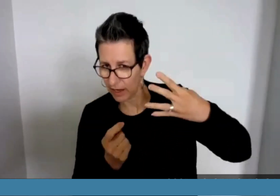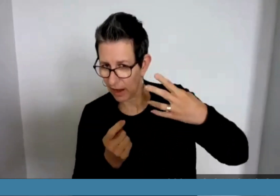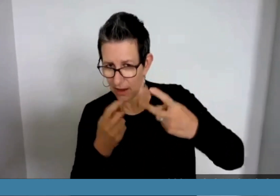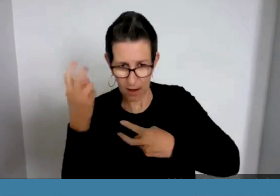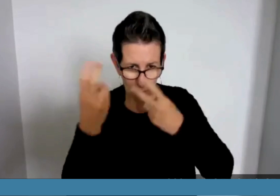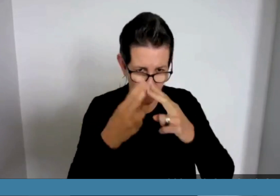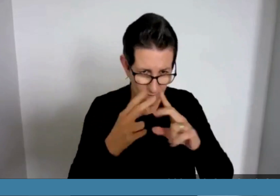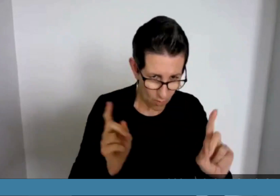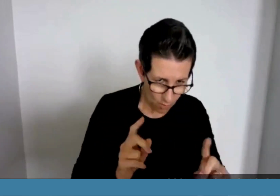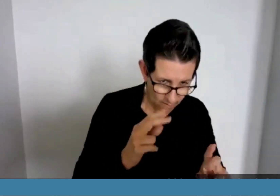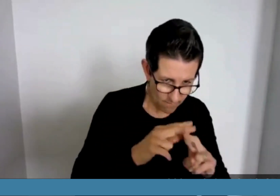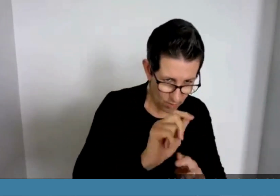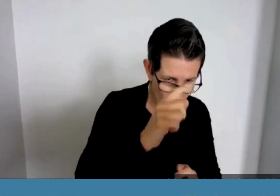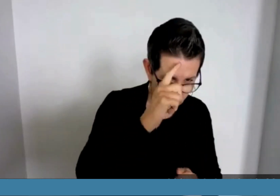proposals.